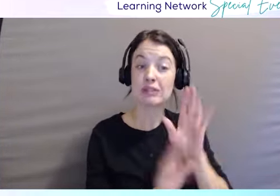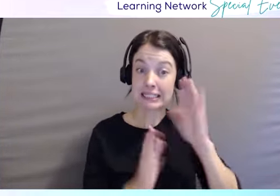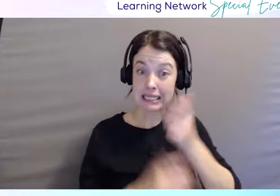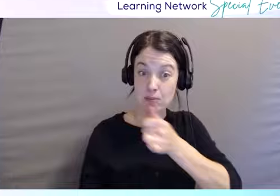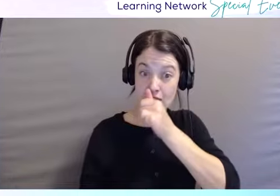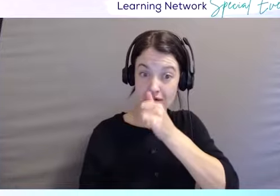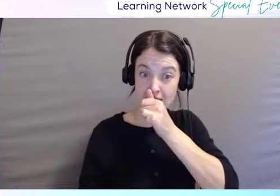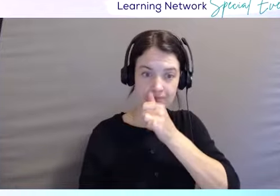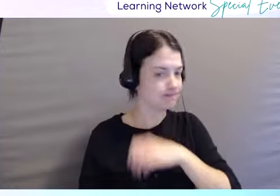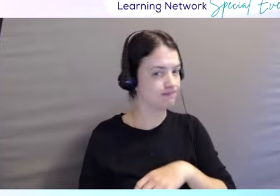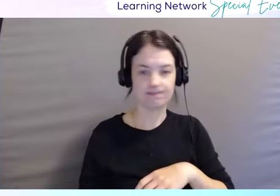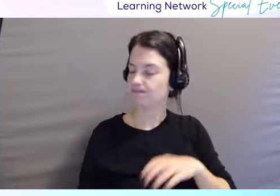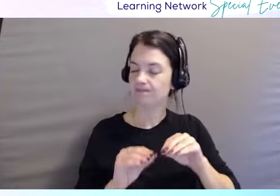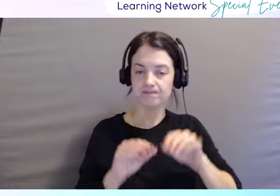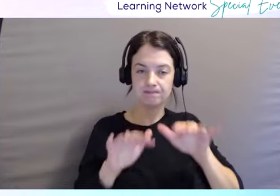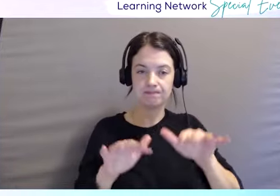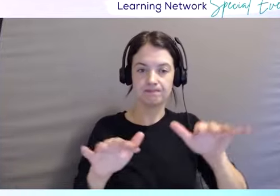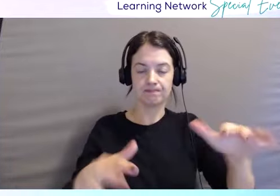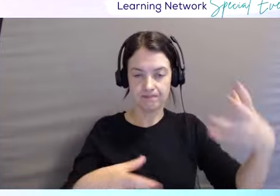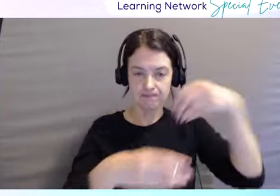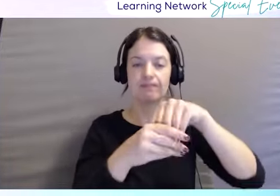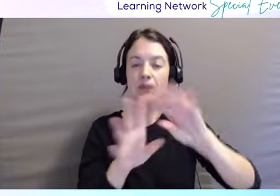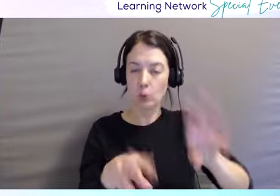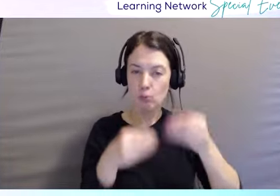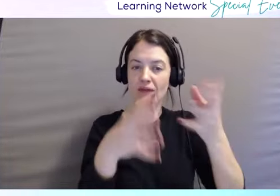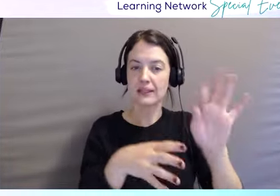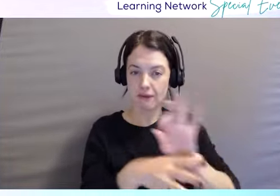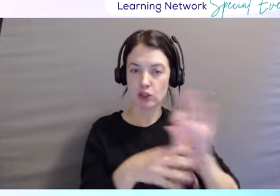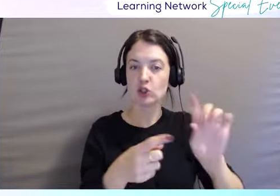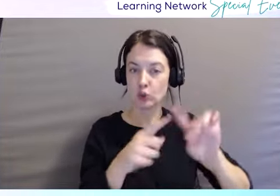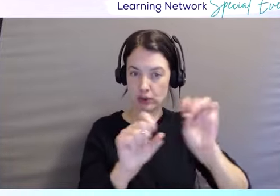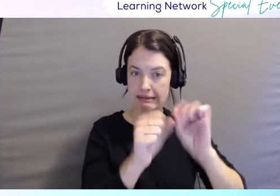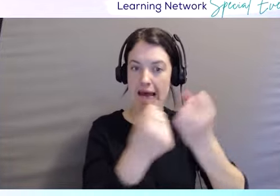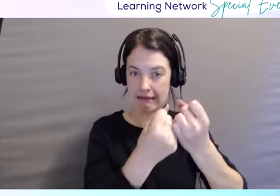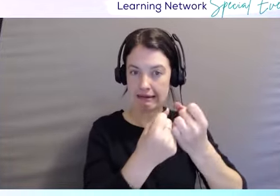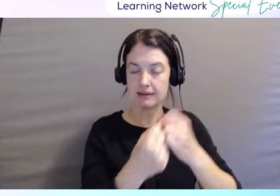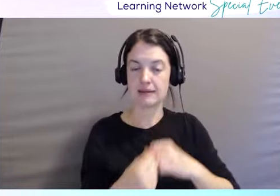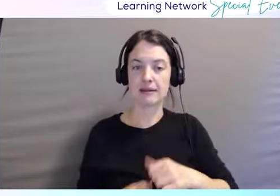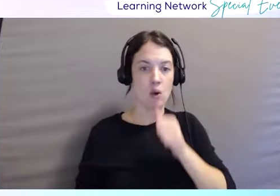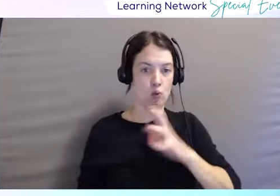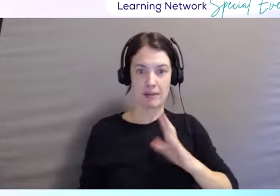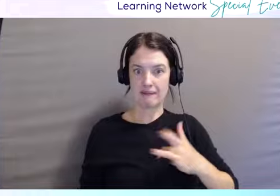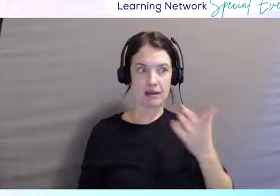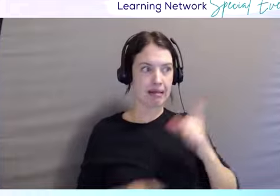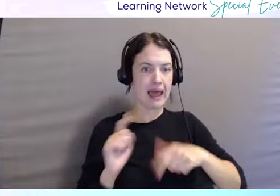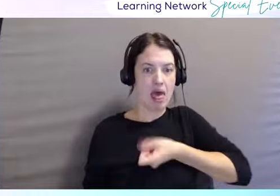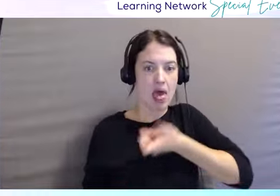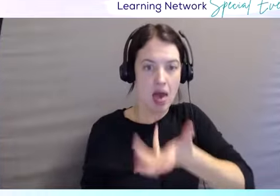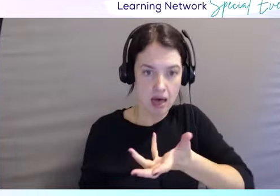it also is fulfilling a social function. And we've dug into these notions in some